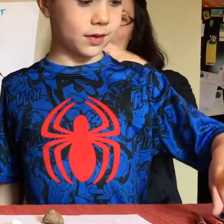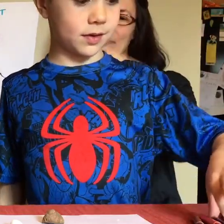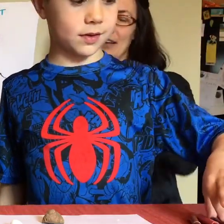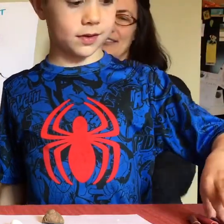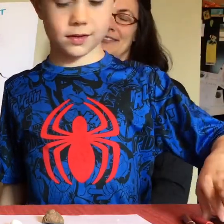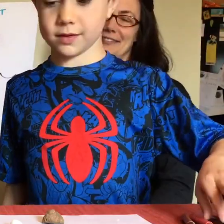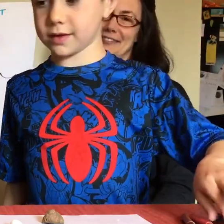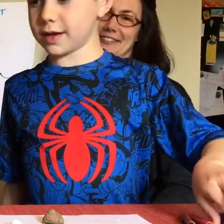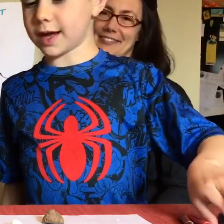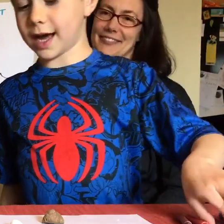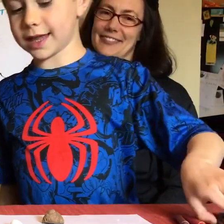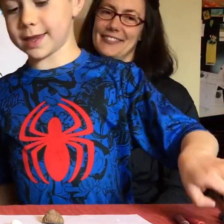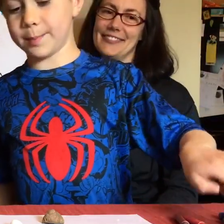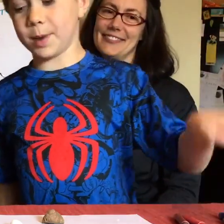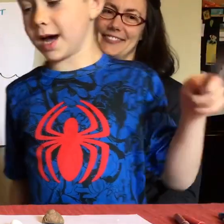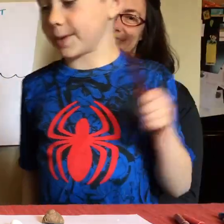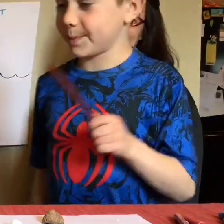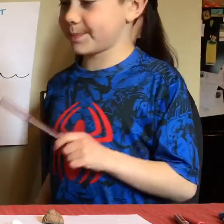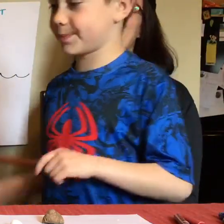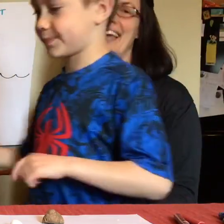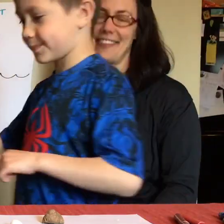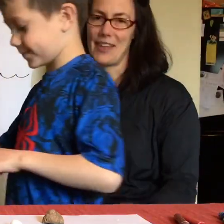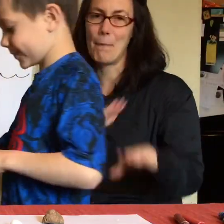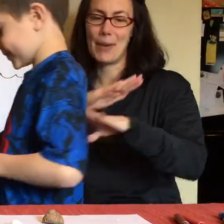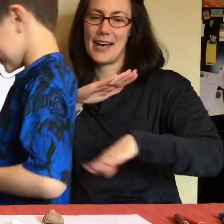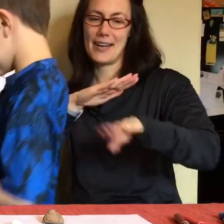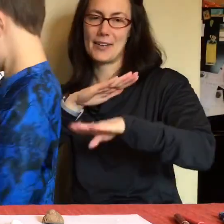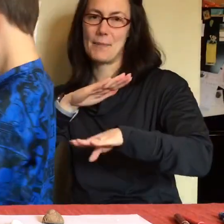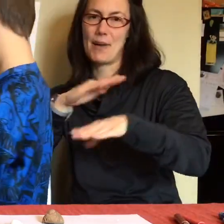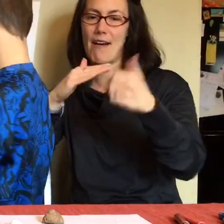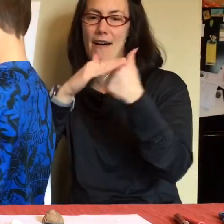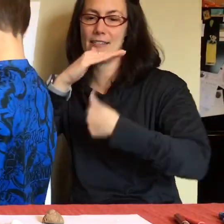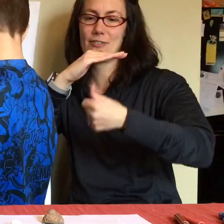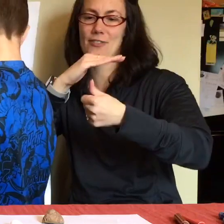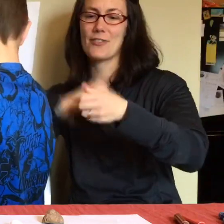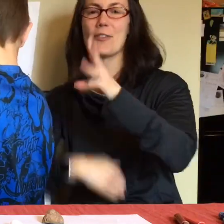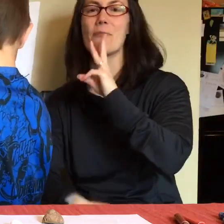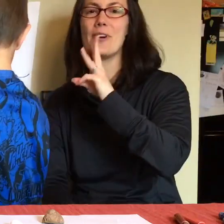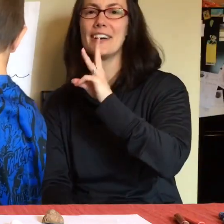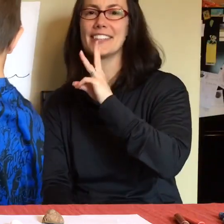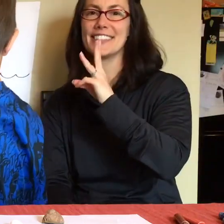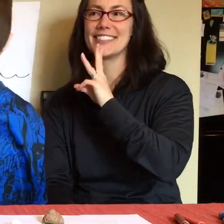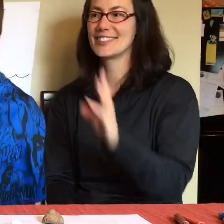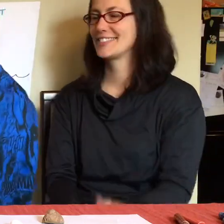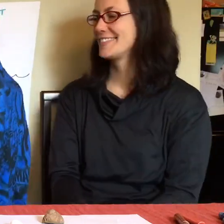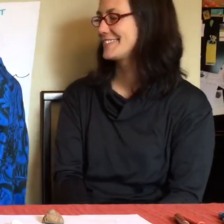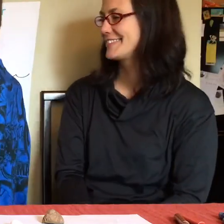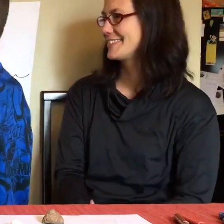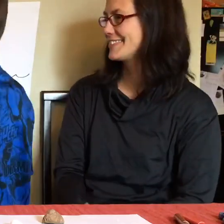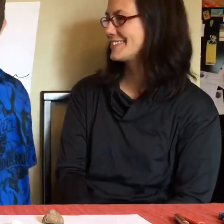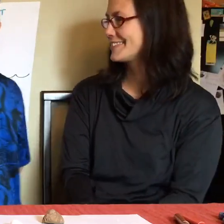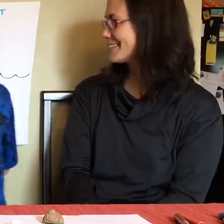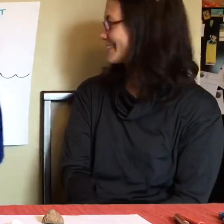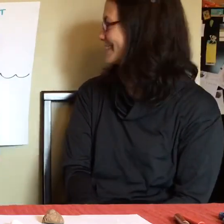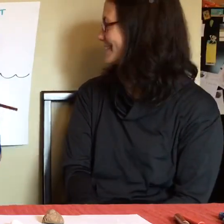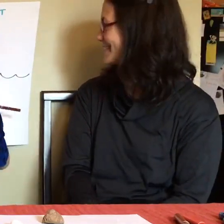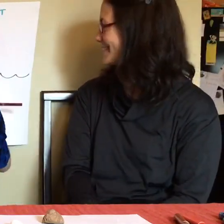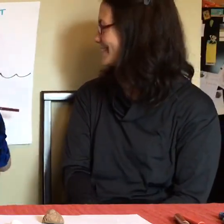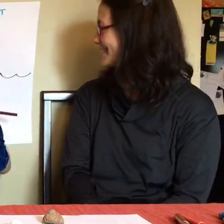Goomba? At the bottom. At the bottom, under the water. I think it's gonna be